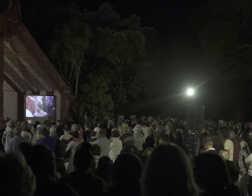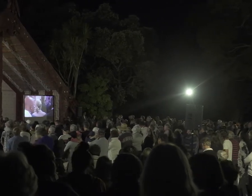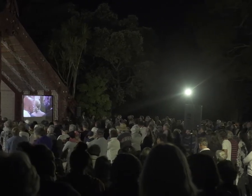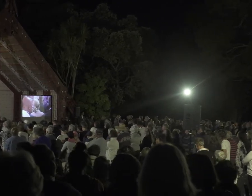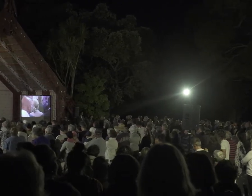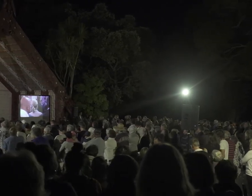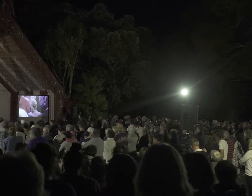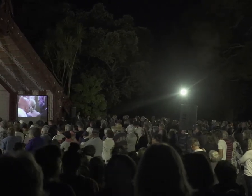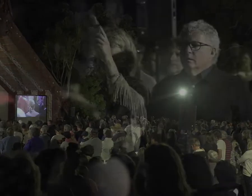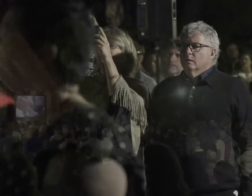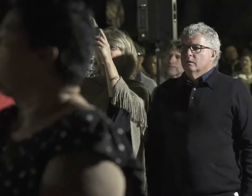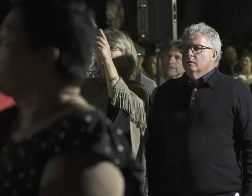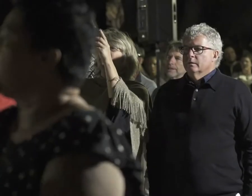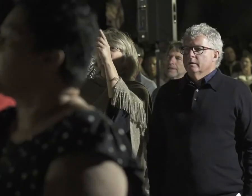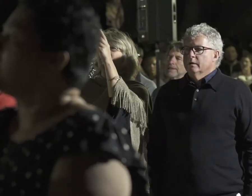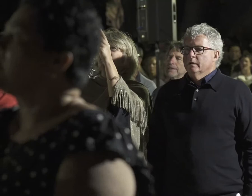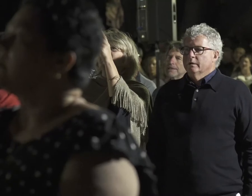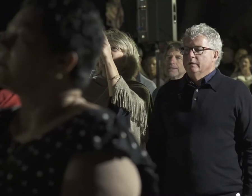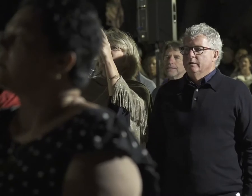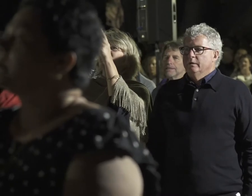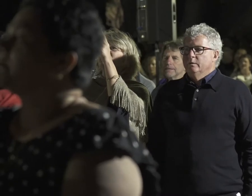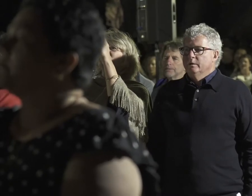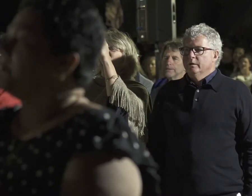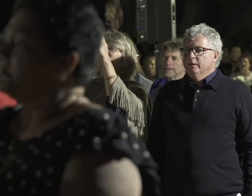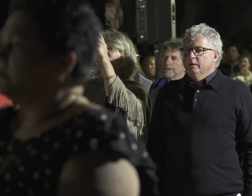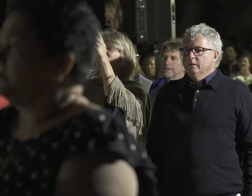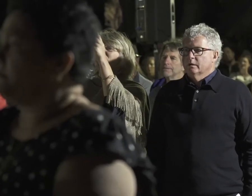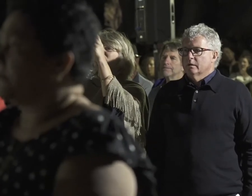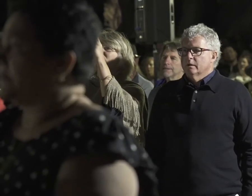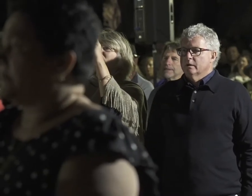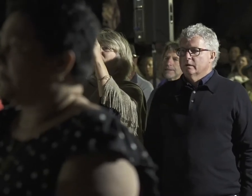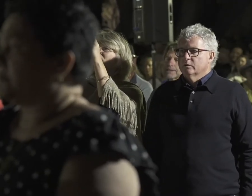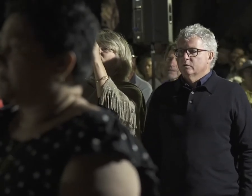atua o ngā hiwi